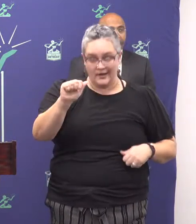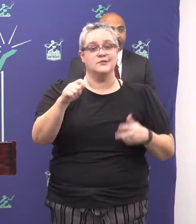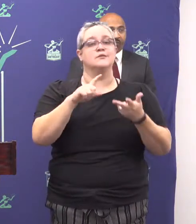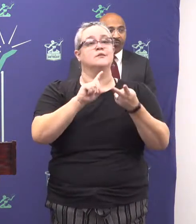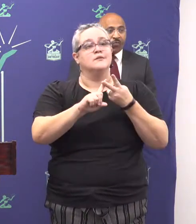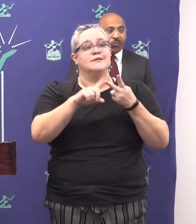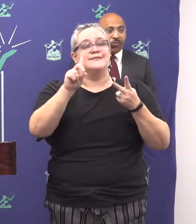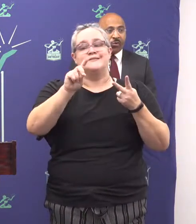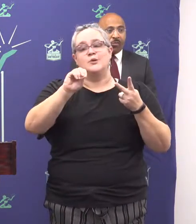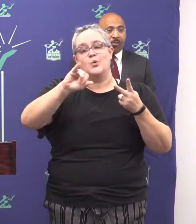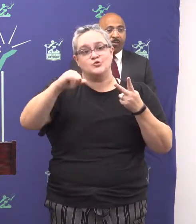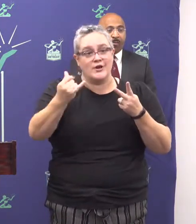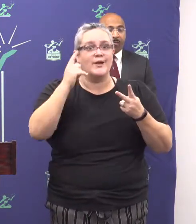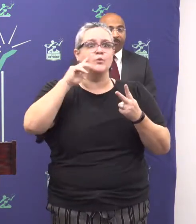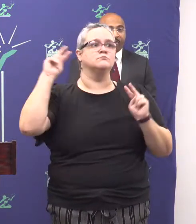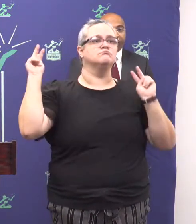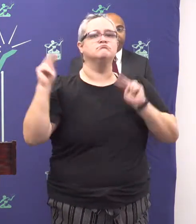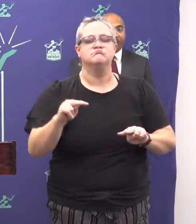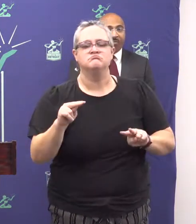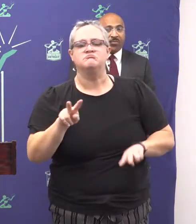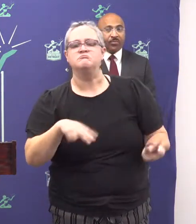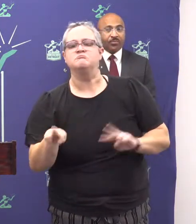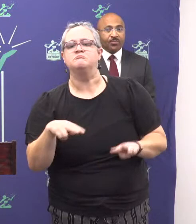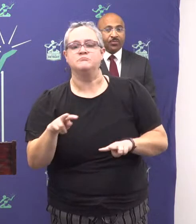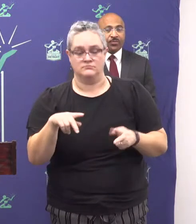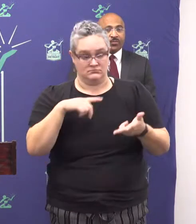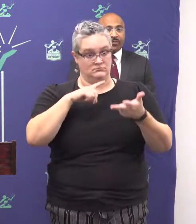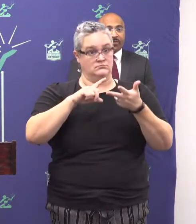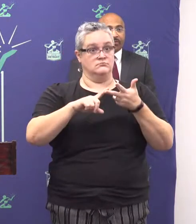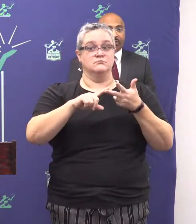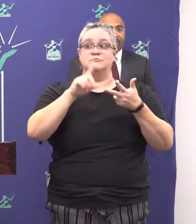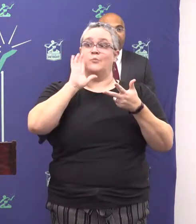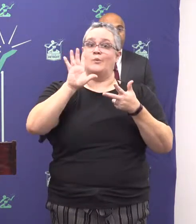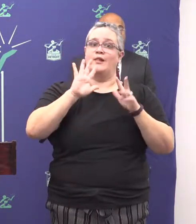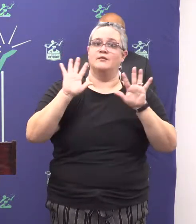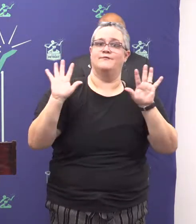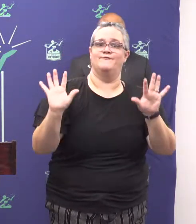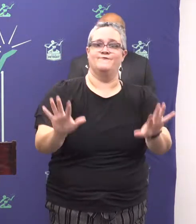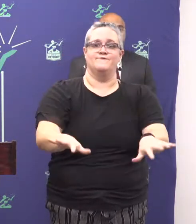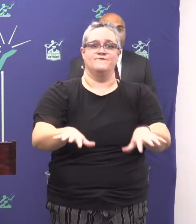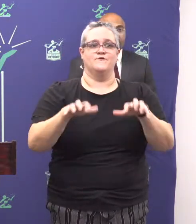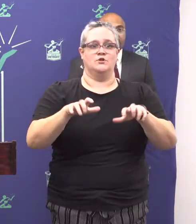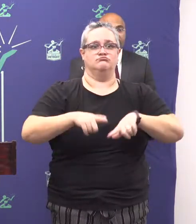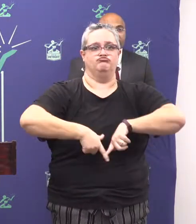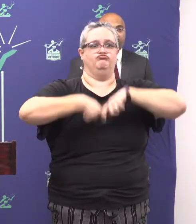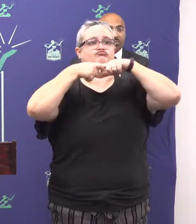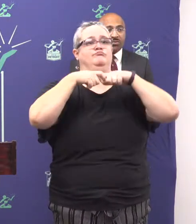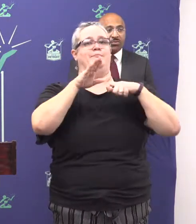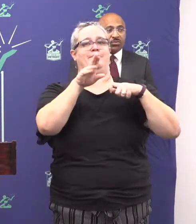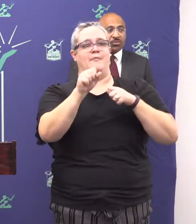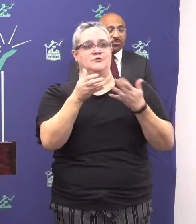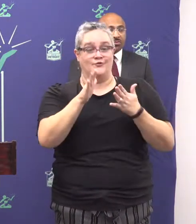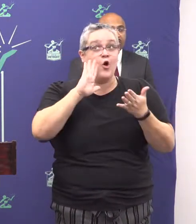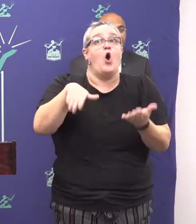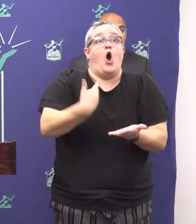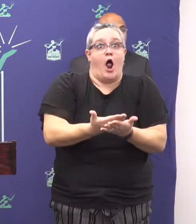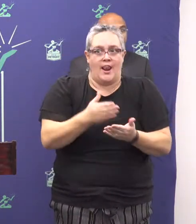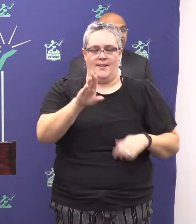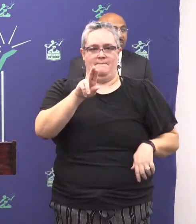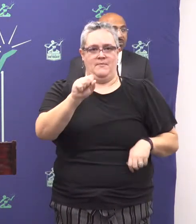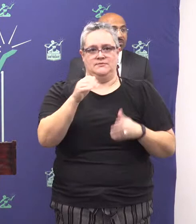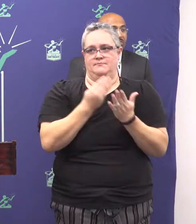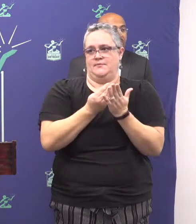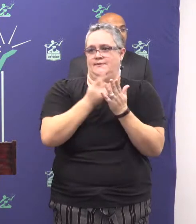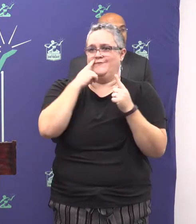Department investigation and oversight. You're subject to the freezing of the bus service, all the bus money for the city